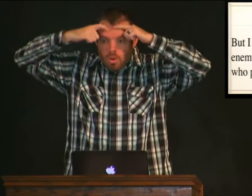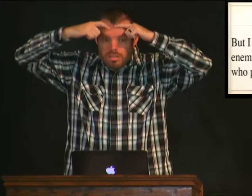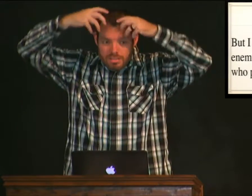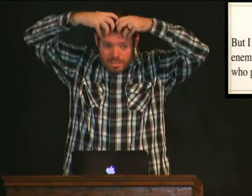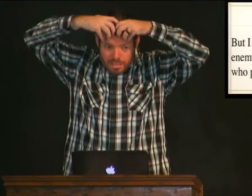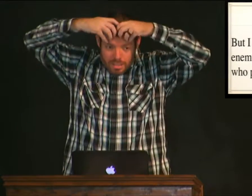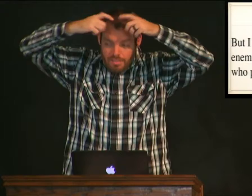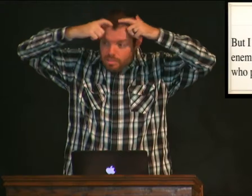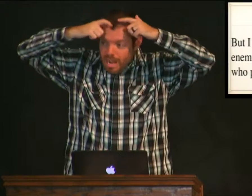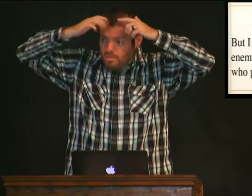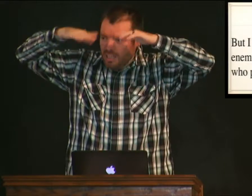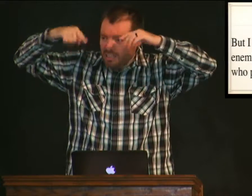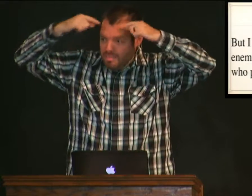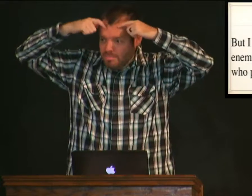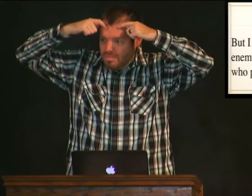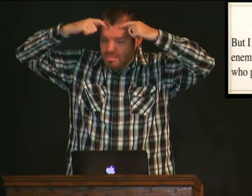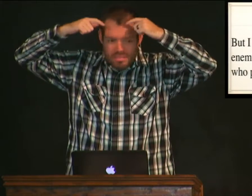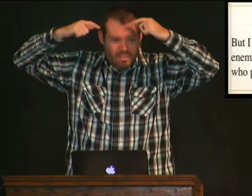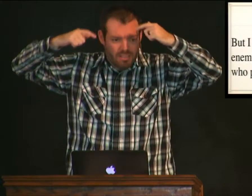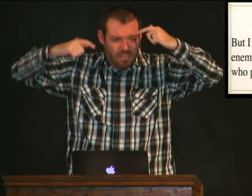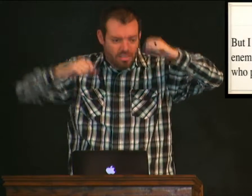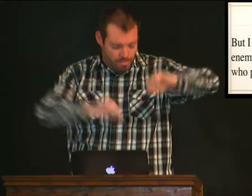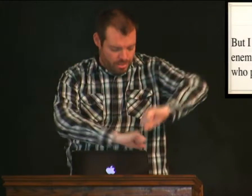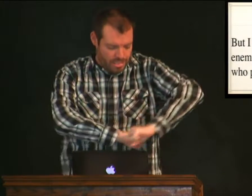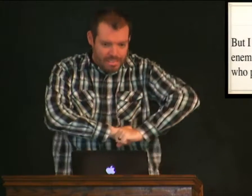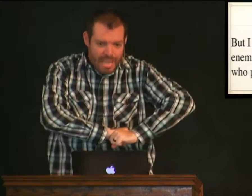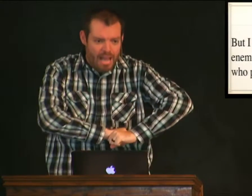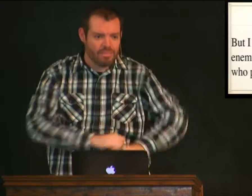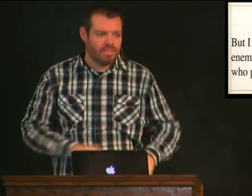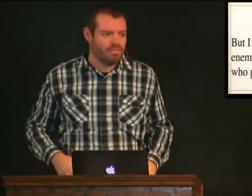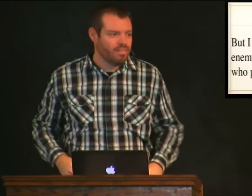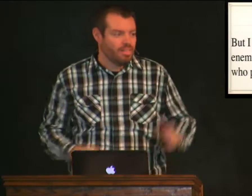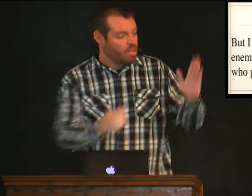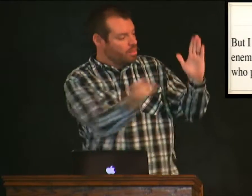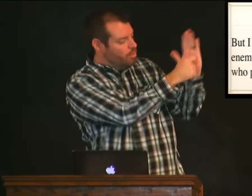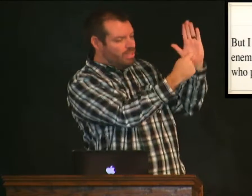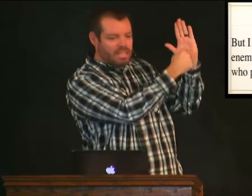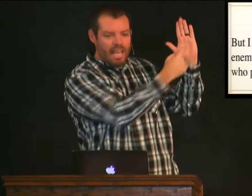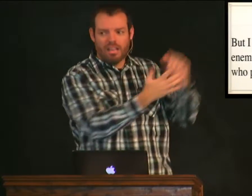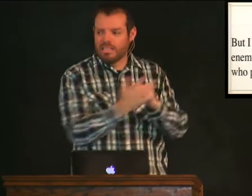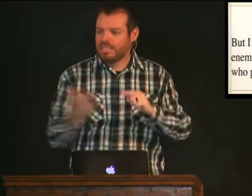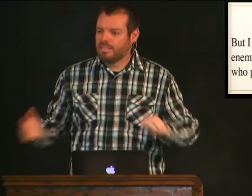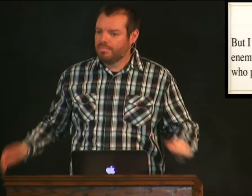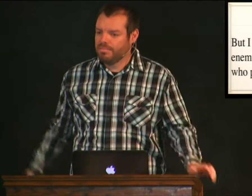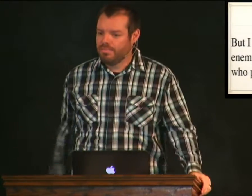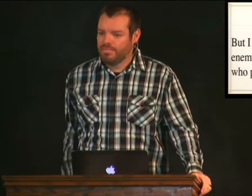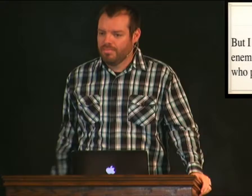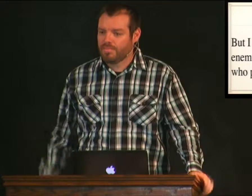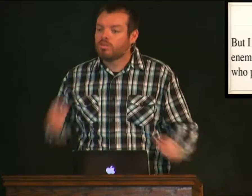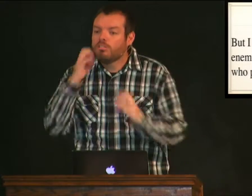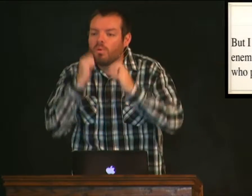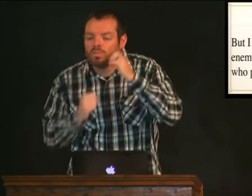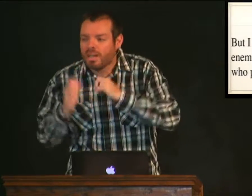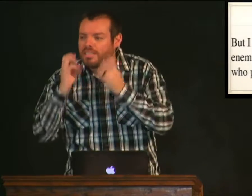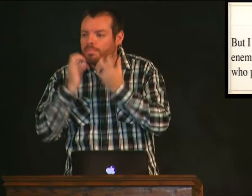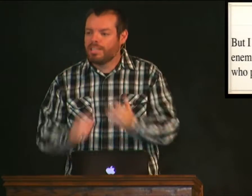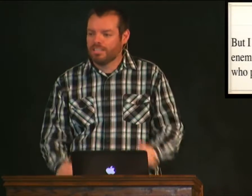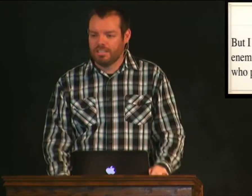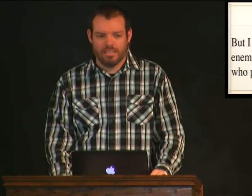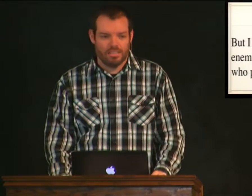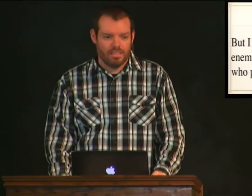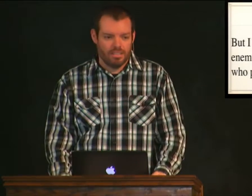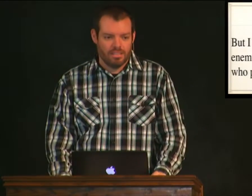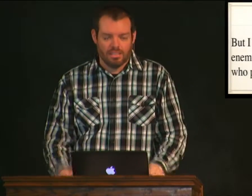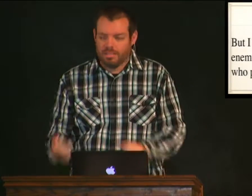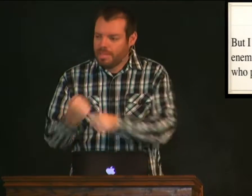put the thorns of crown on Him. The person who stabbed Him. Put the nail in Him. Those who pulled out His